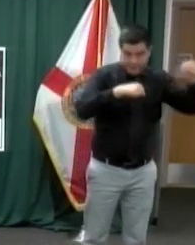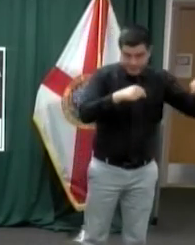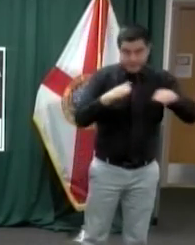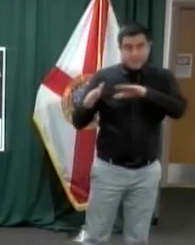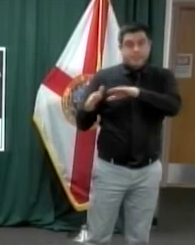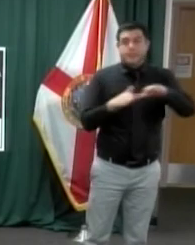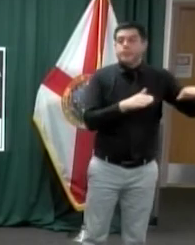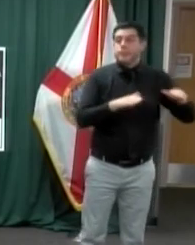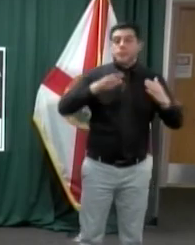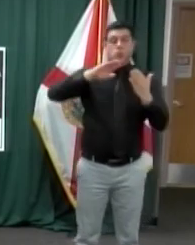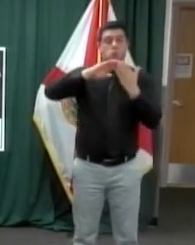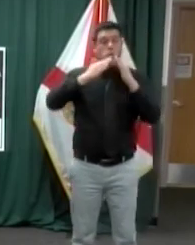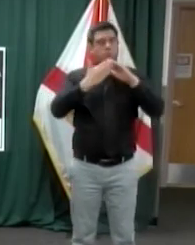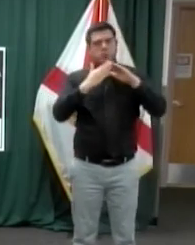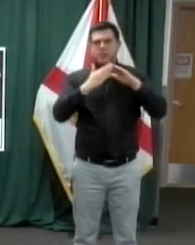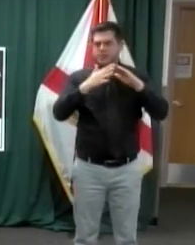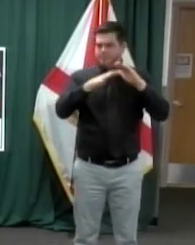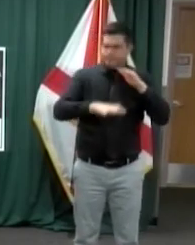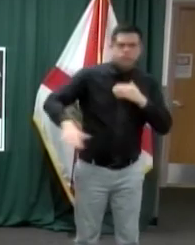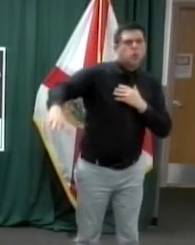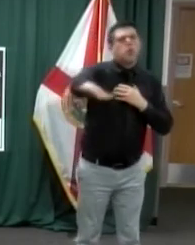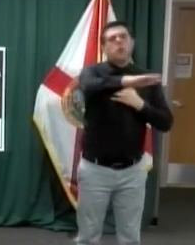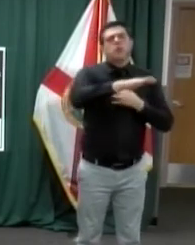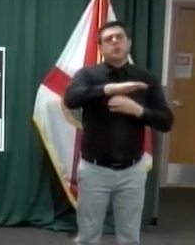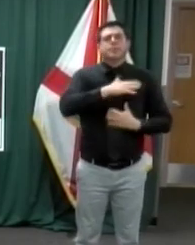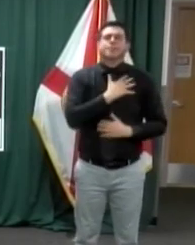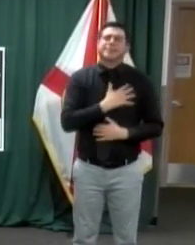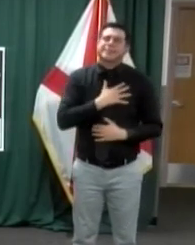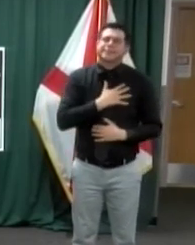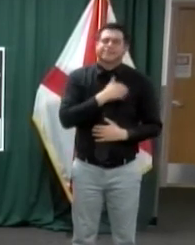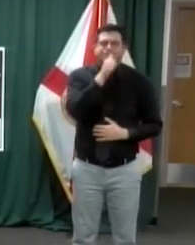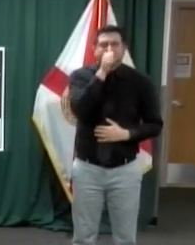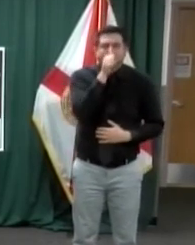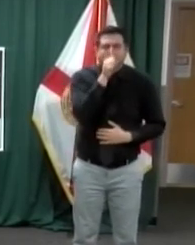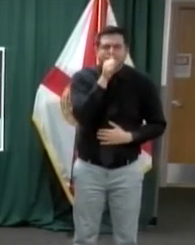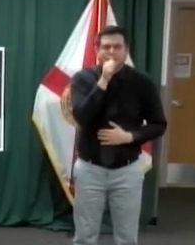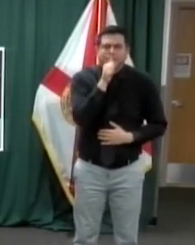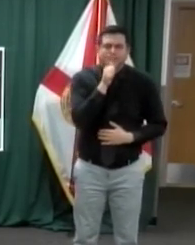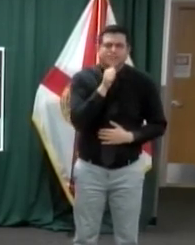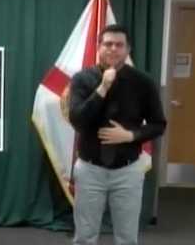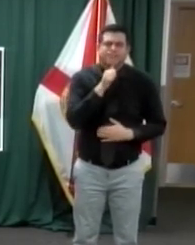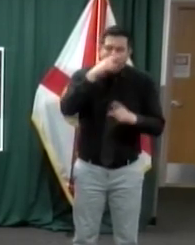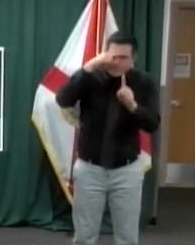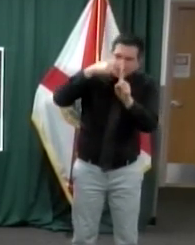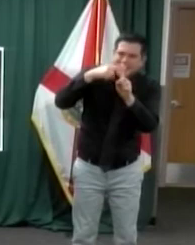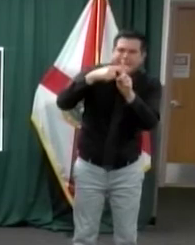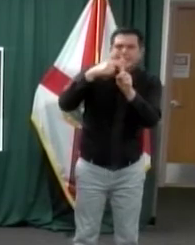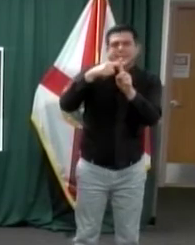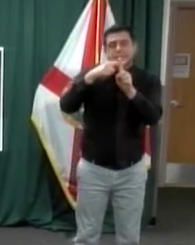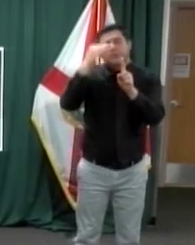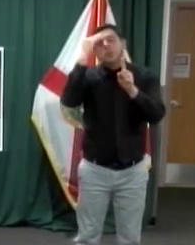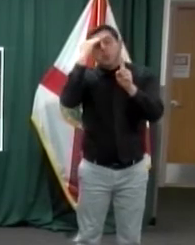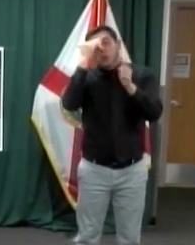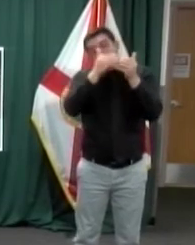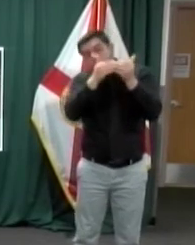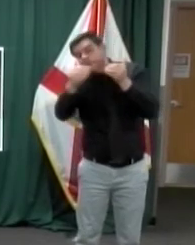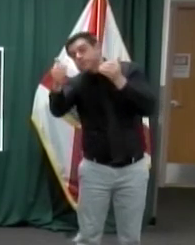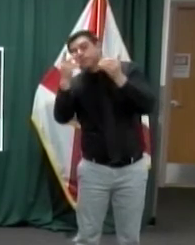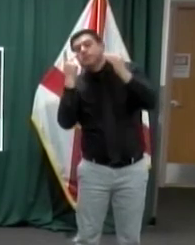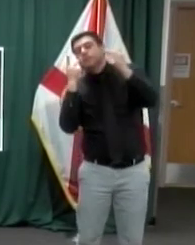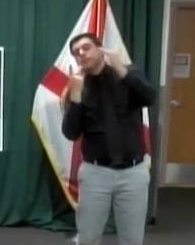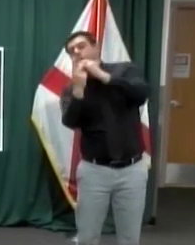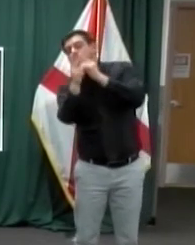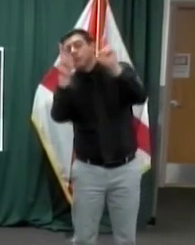and try to get things open back up. And if you have any questions, then please ask those questions. We'll get